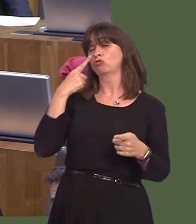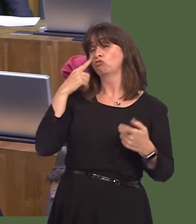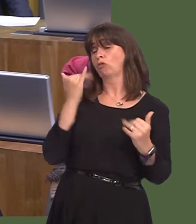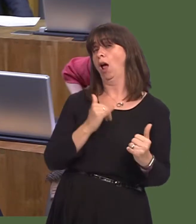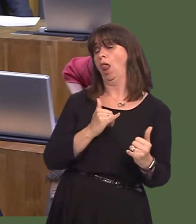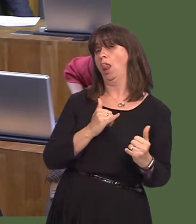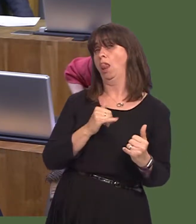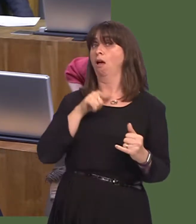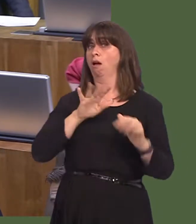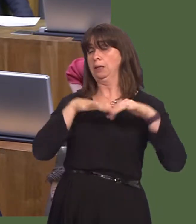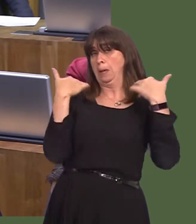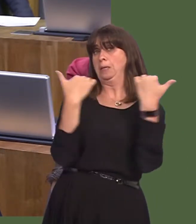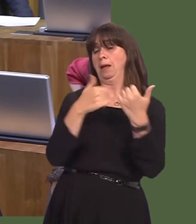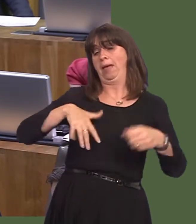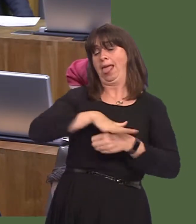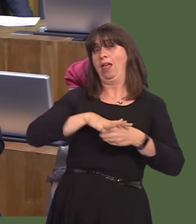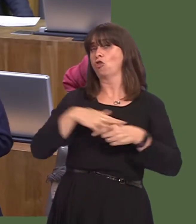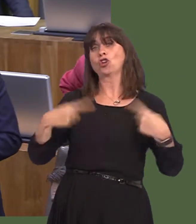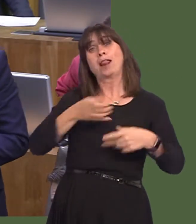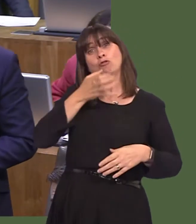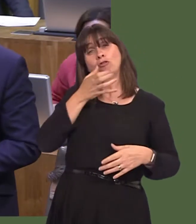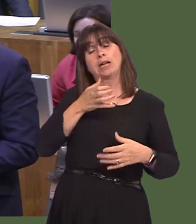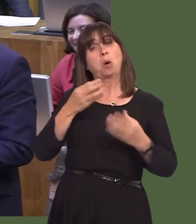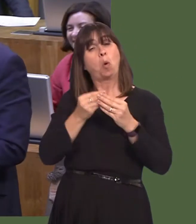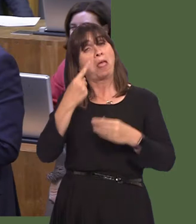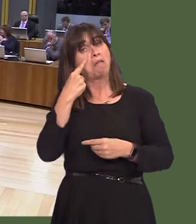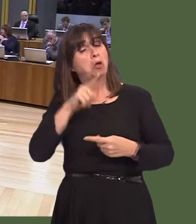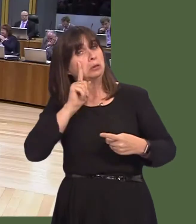being pioneered in order to see what the effect will be.